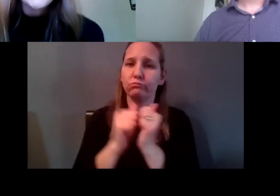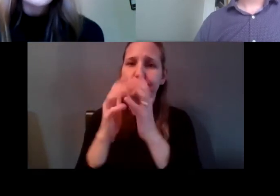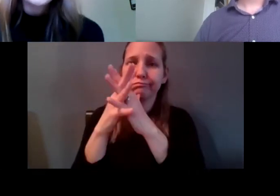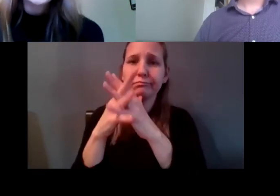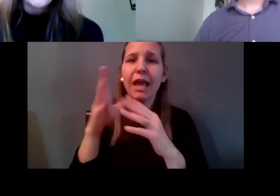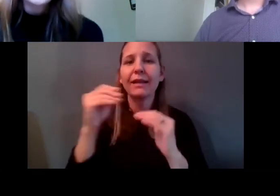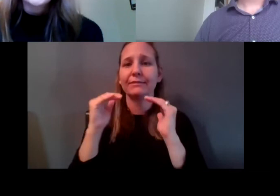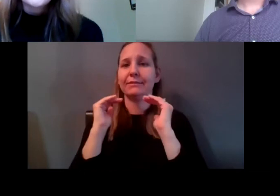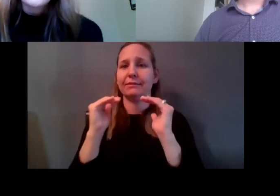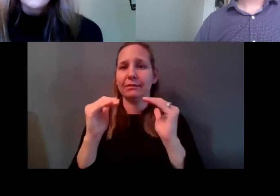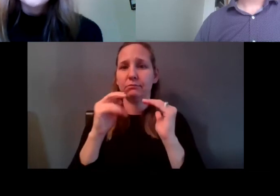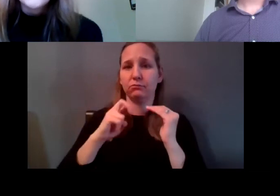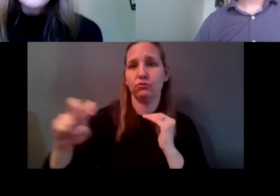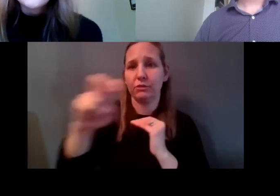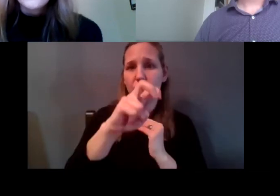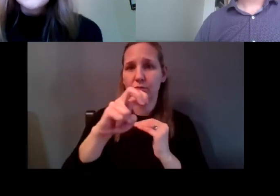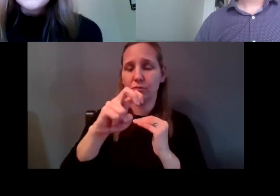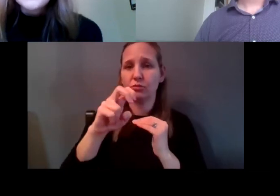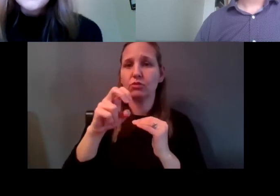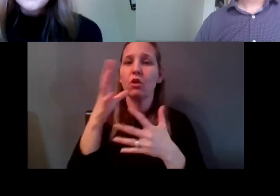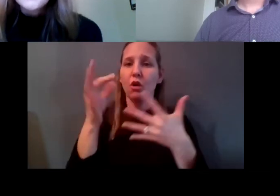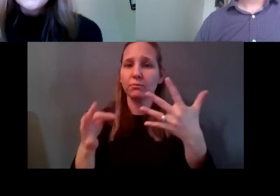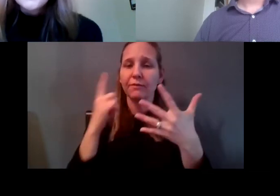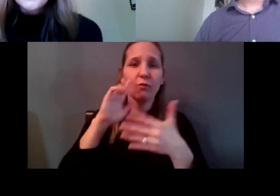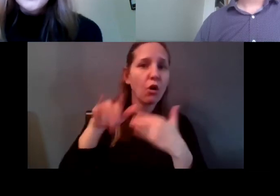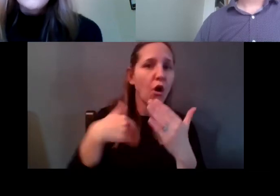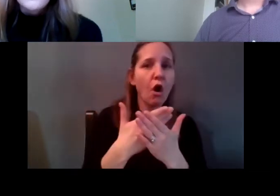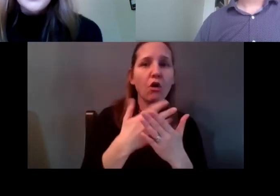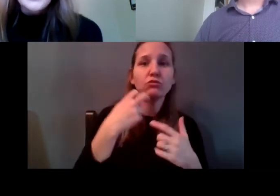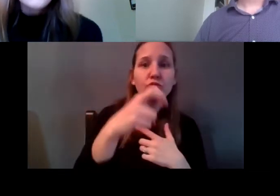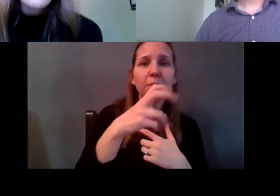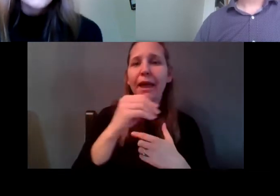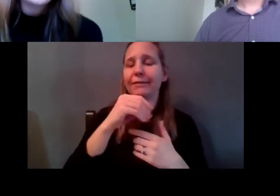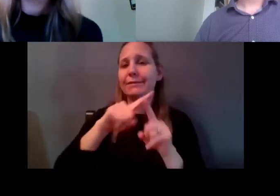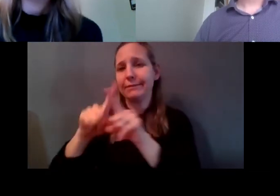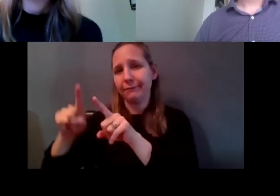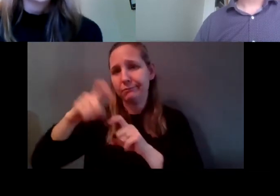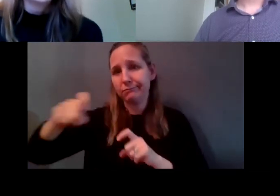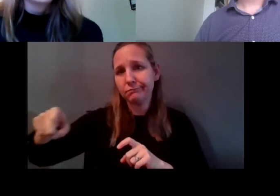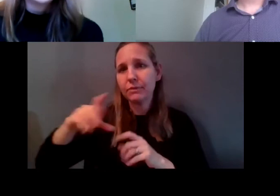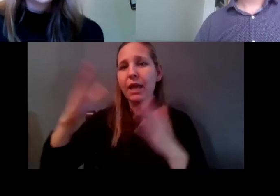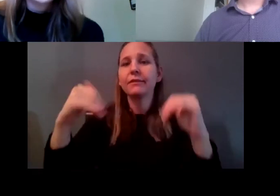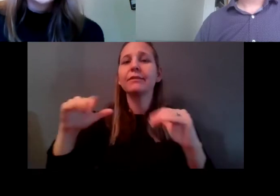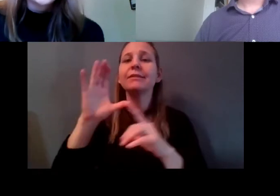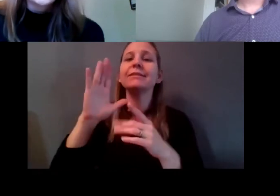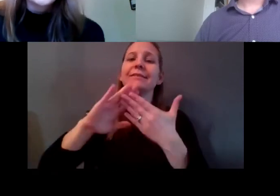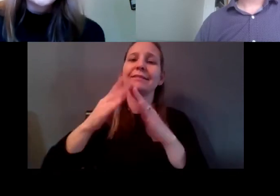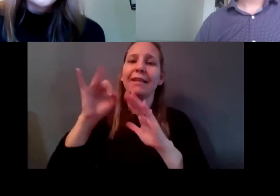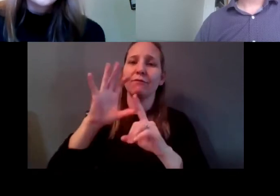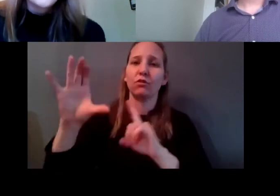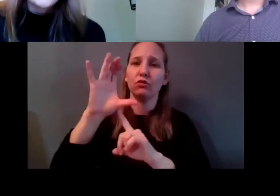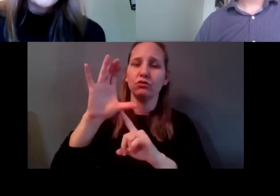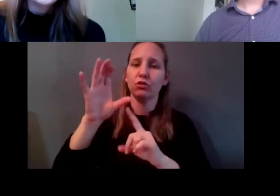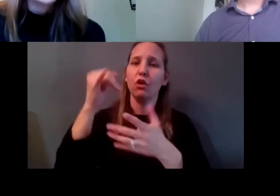sustainable transportation options for all trips and all needs. And next we have a city of culture, arts and culture organizations